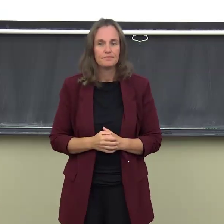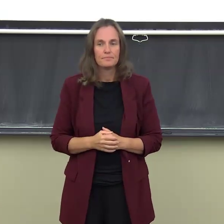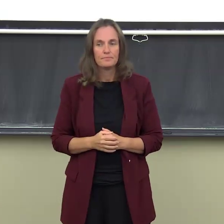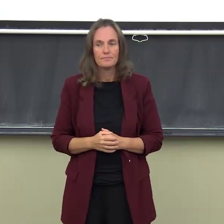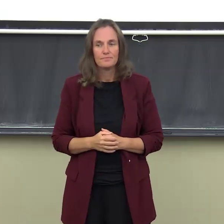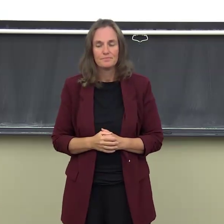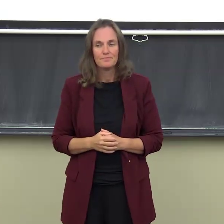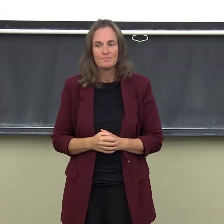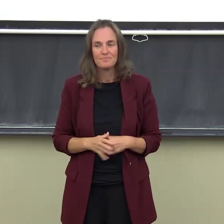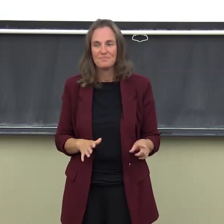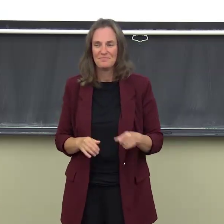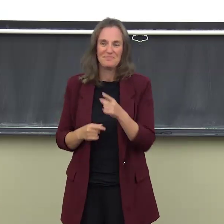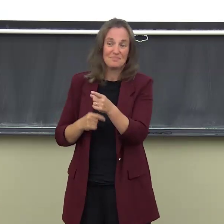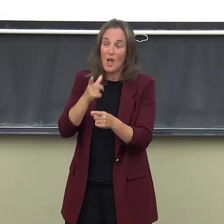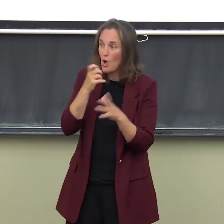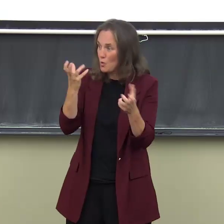Who wants to make something?